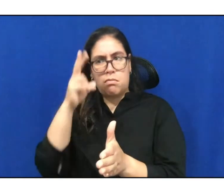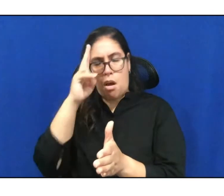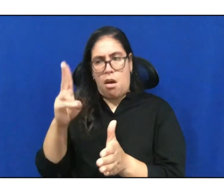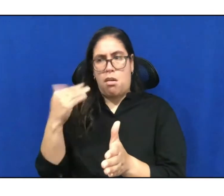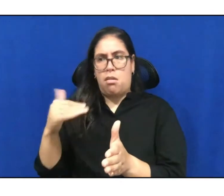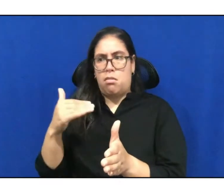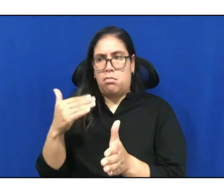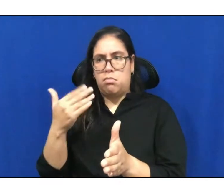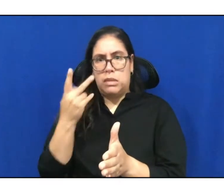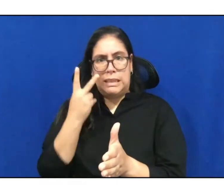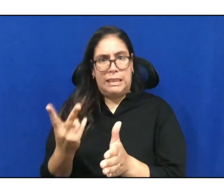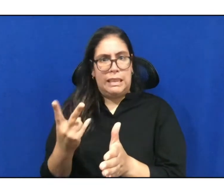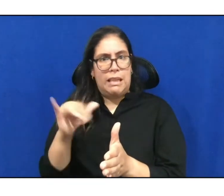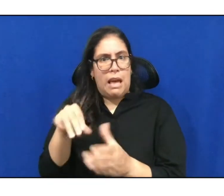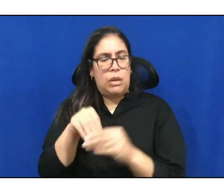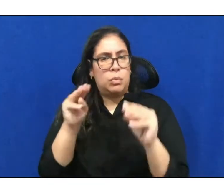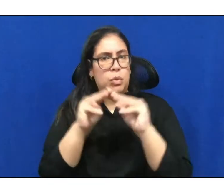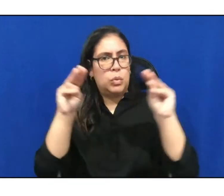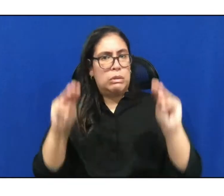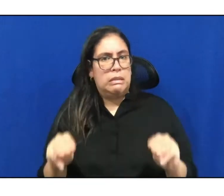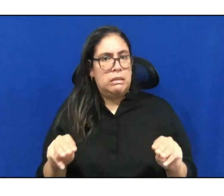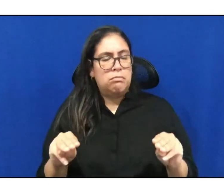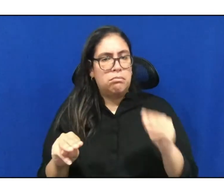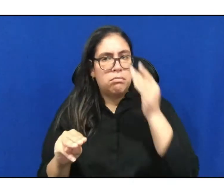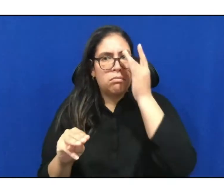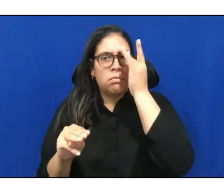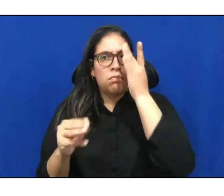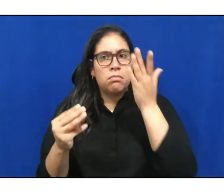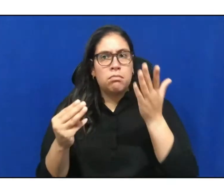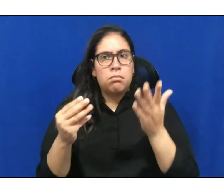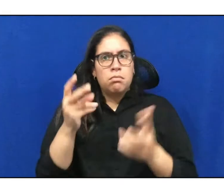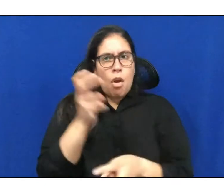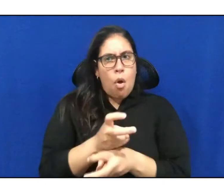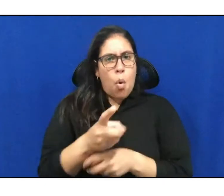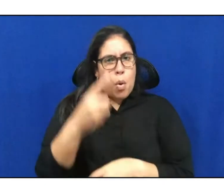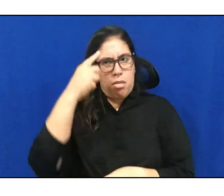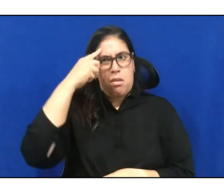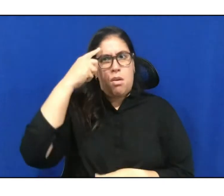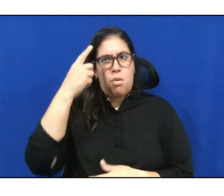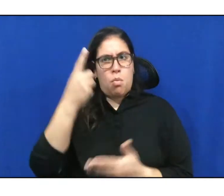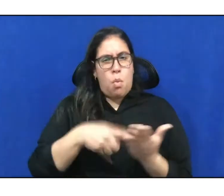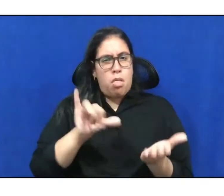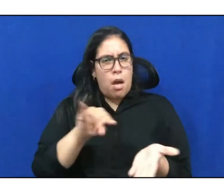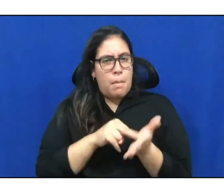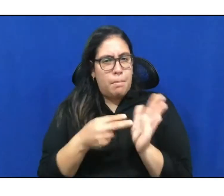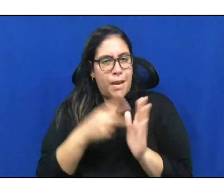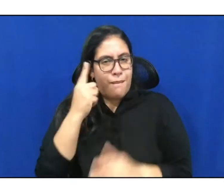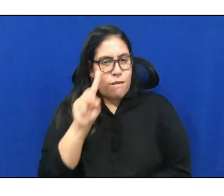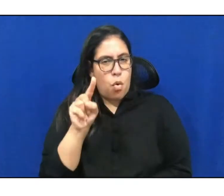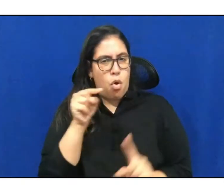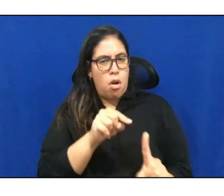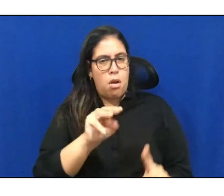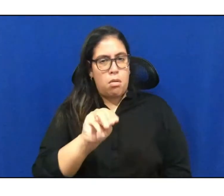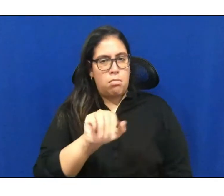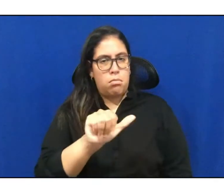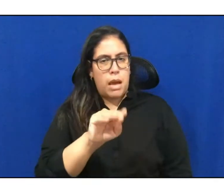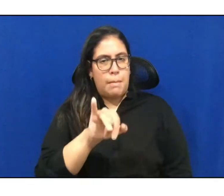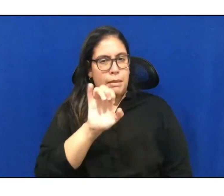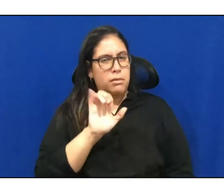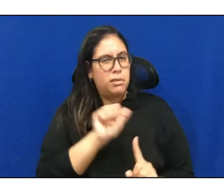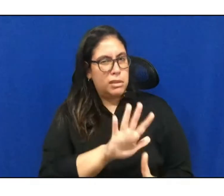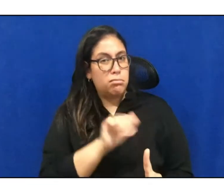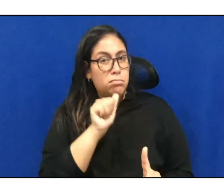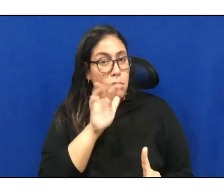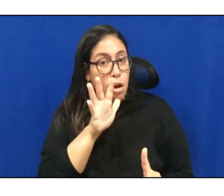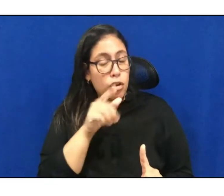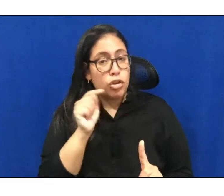And you can't help but think about what that meant for Mamie Till-Mobley, what it meant for those who